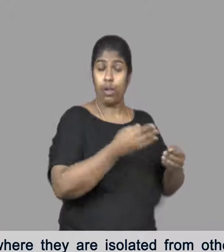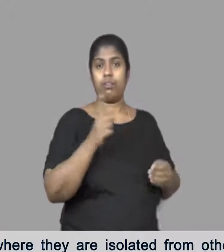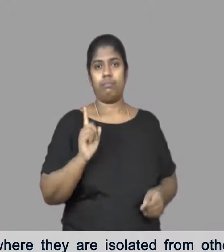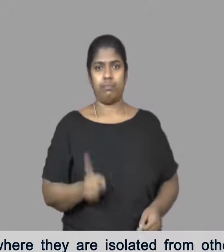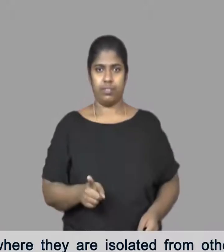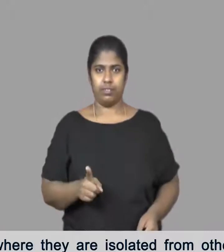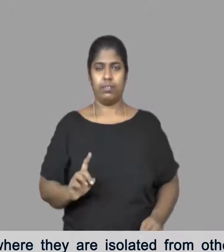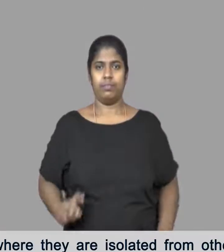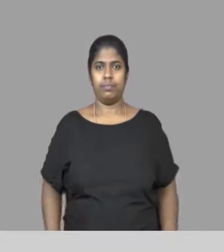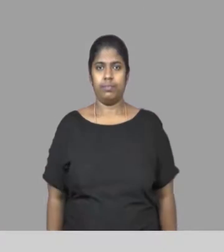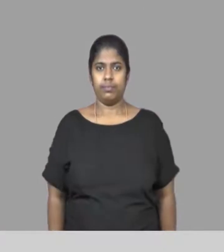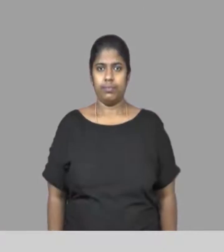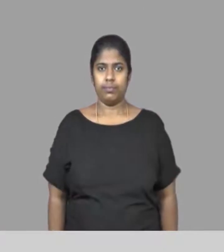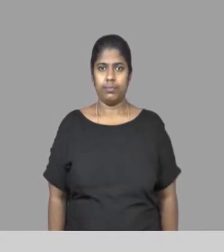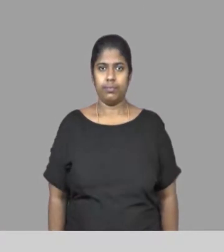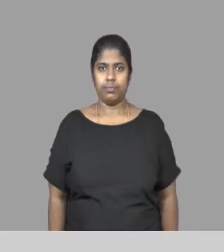doctor.